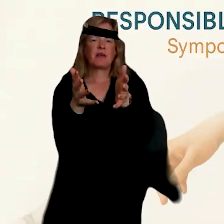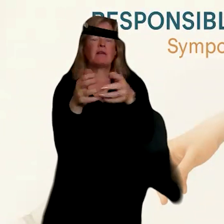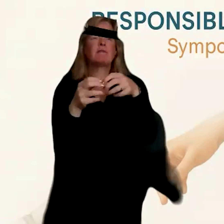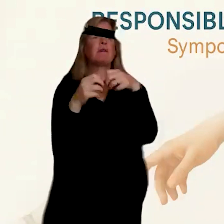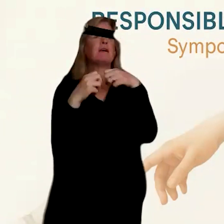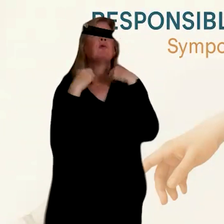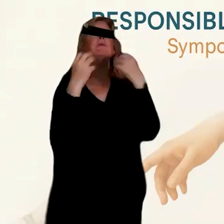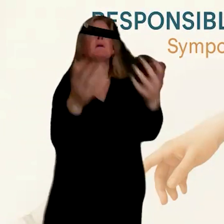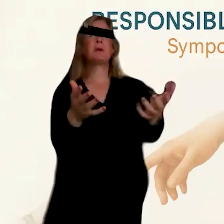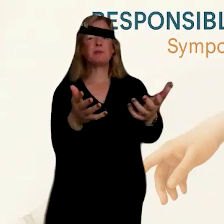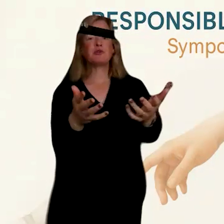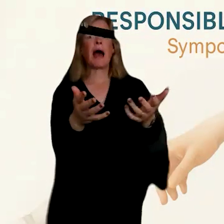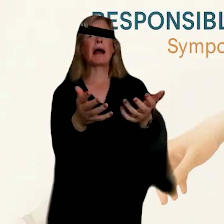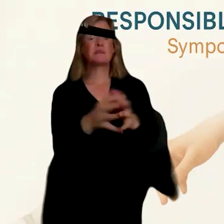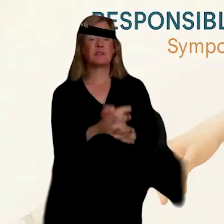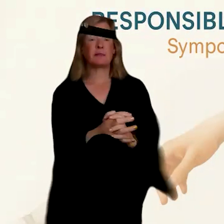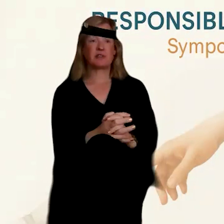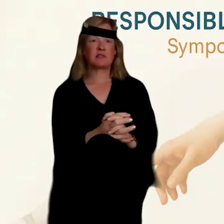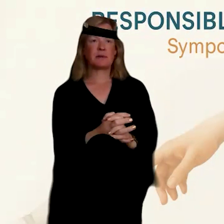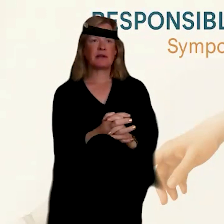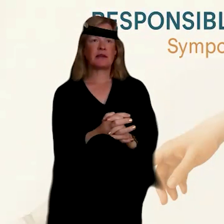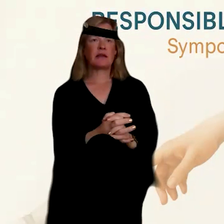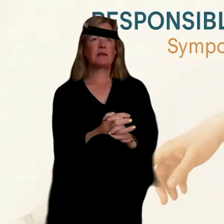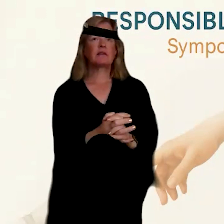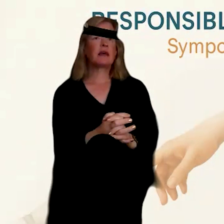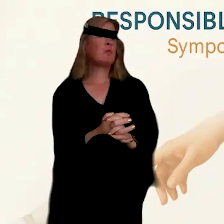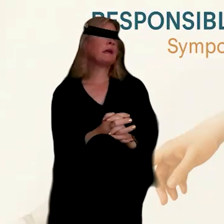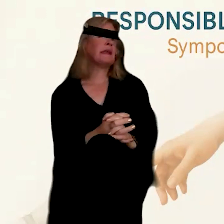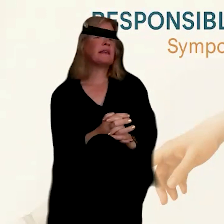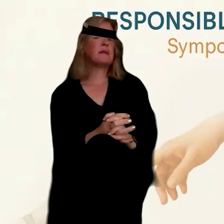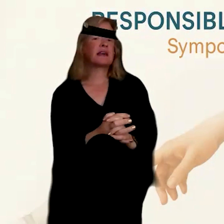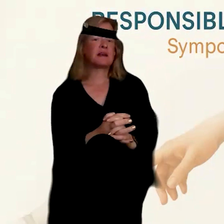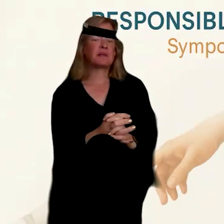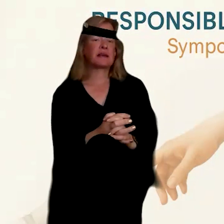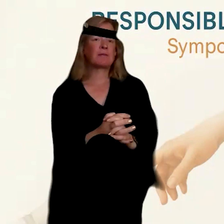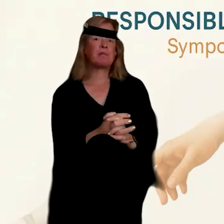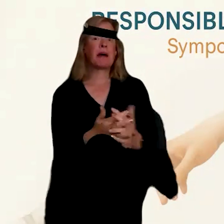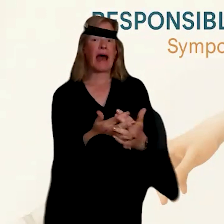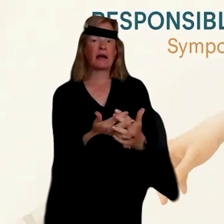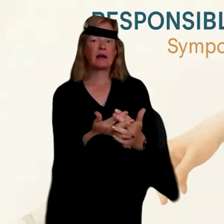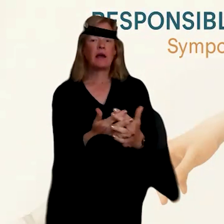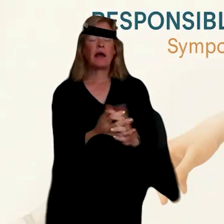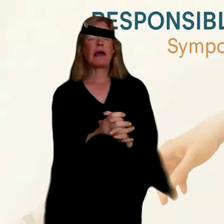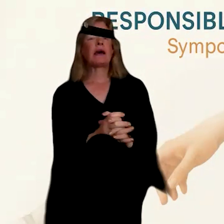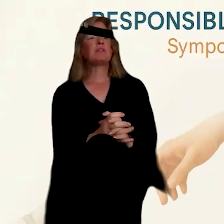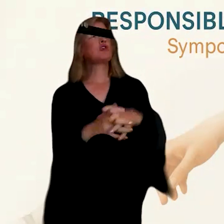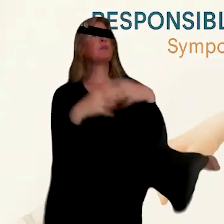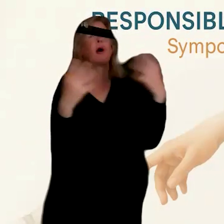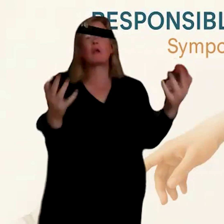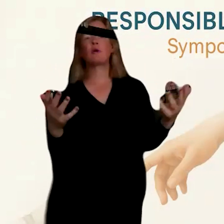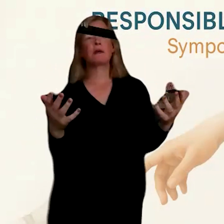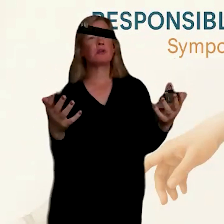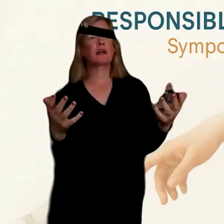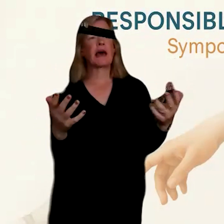themselves. If we want people to actively participate in, then we need them to get something back. And